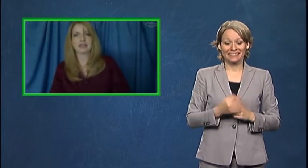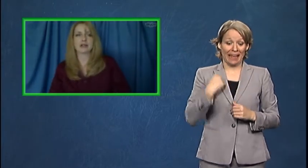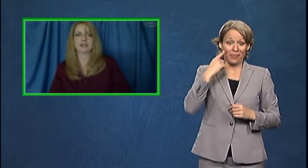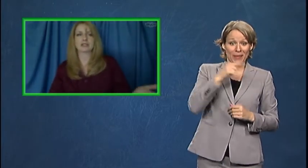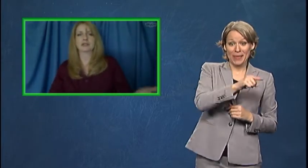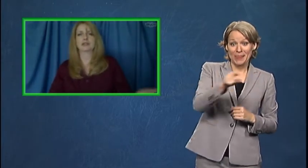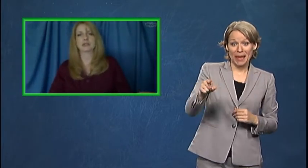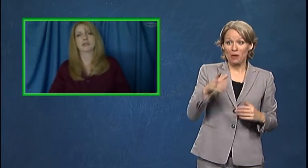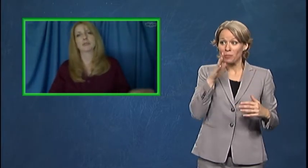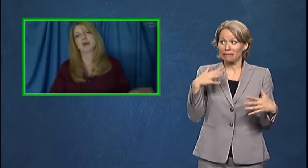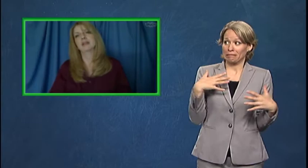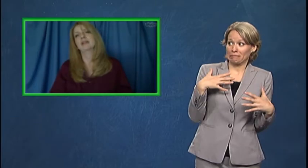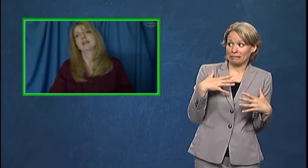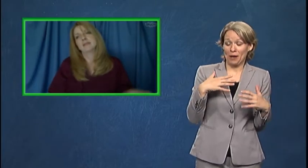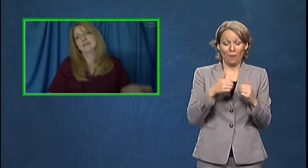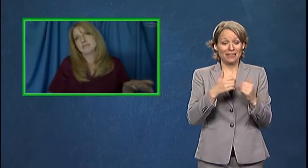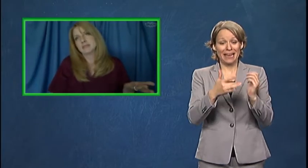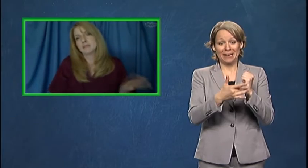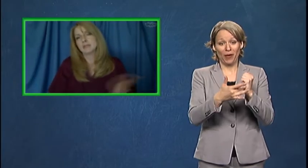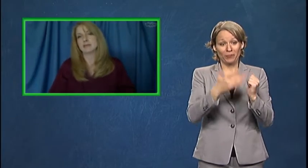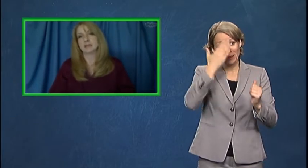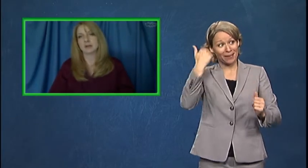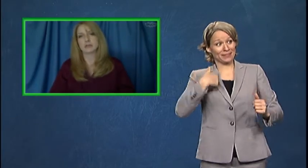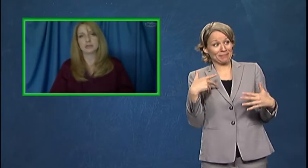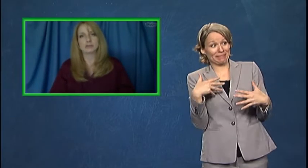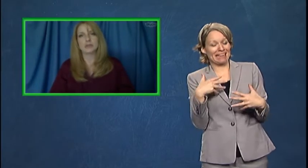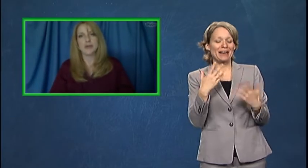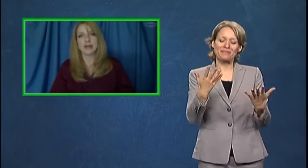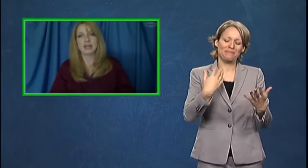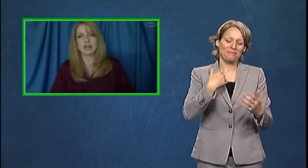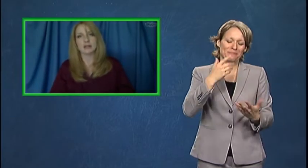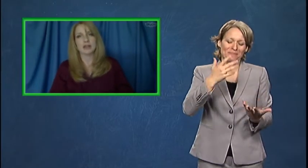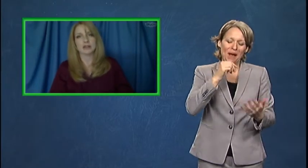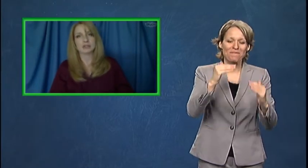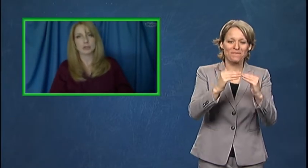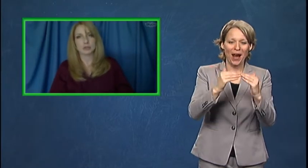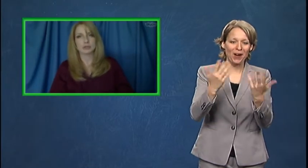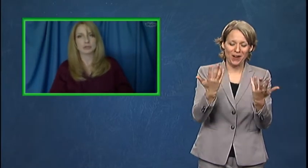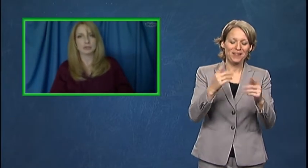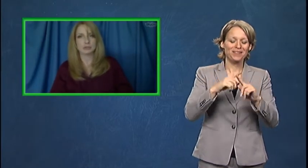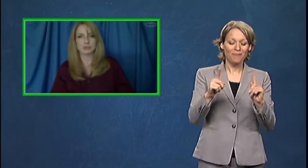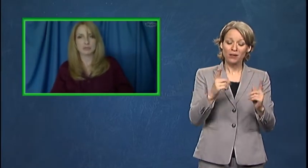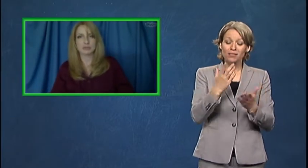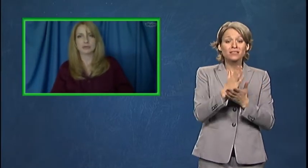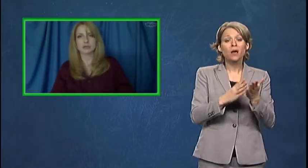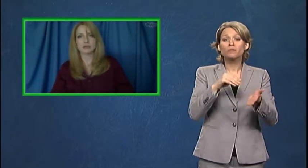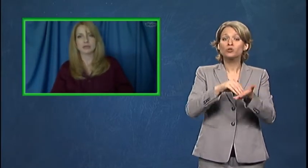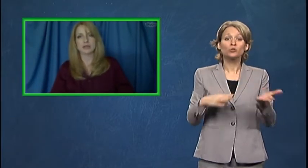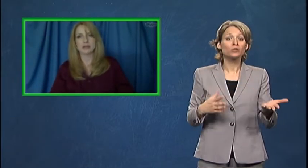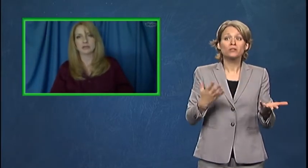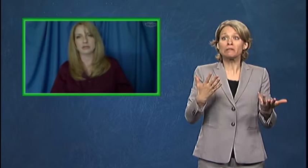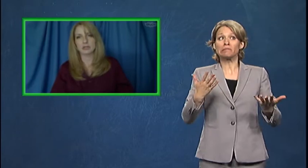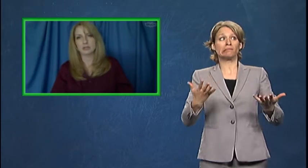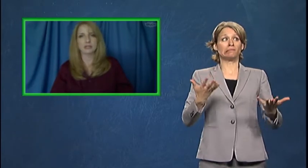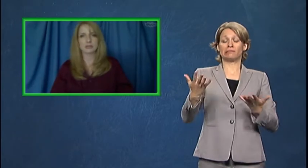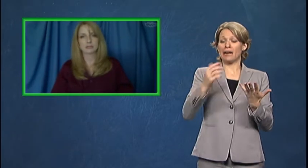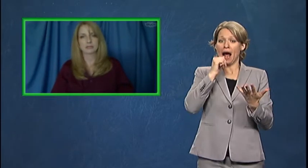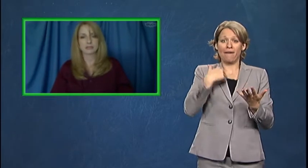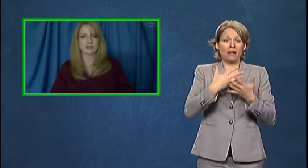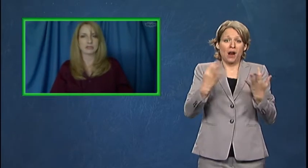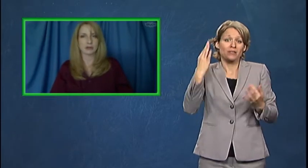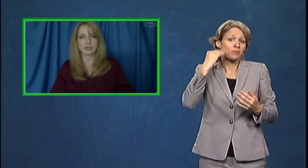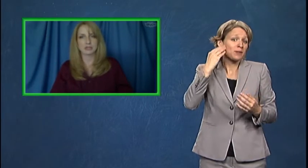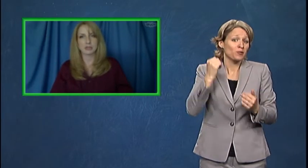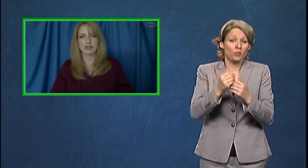use technology on a student, but sometimes there are students who haven't had a lot of exposure to computers and using